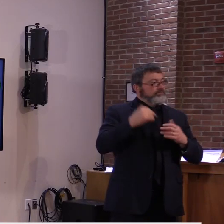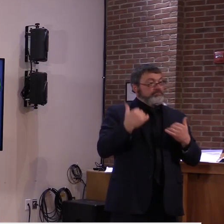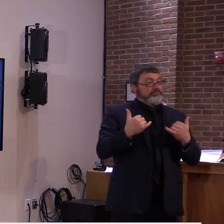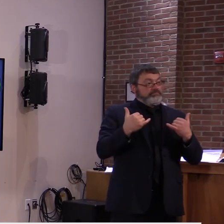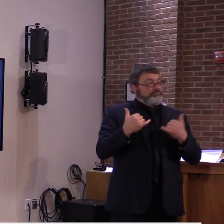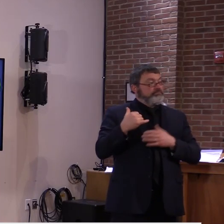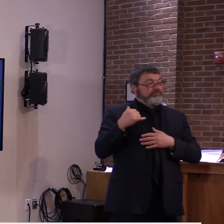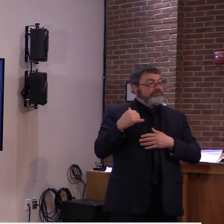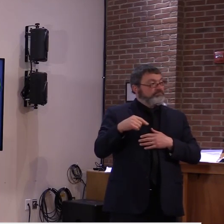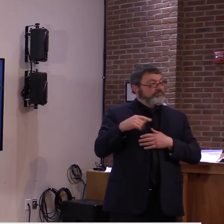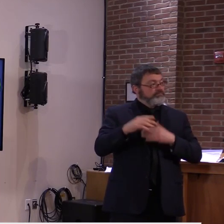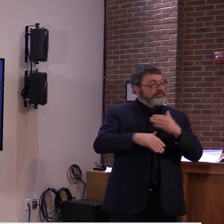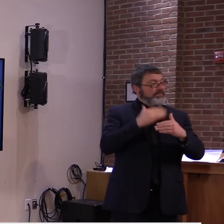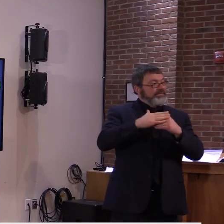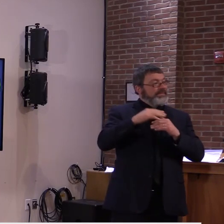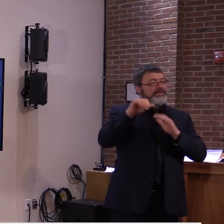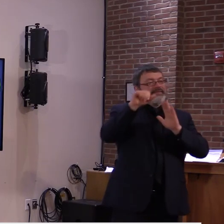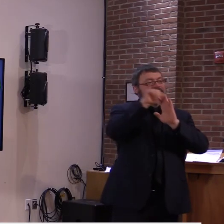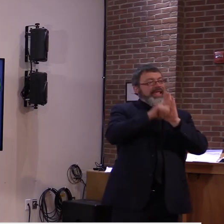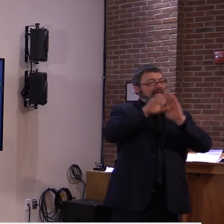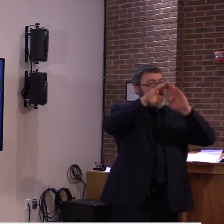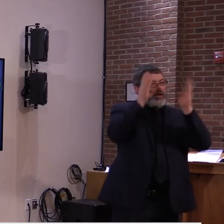that. This is Ethan.